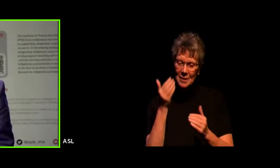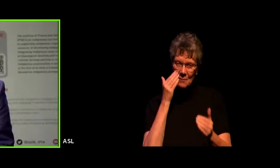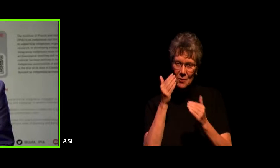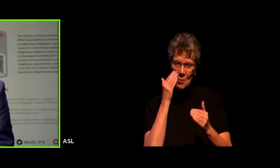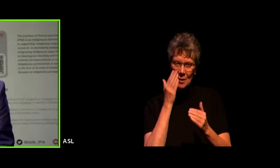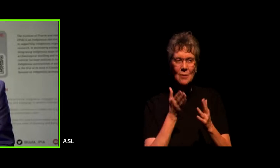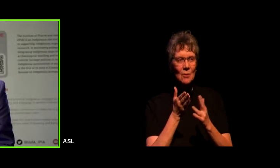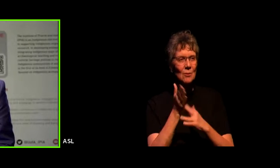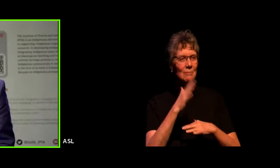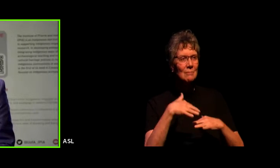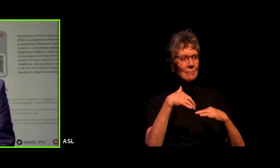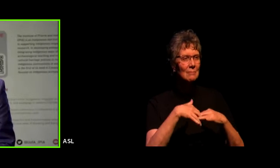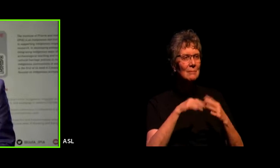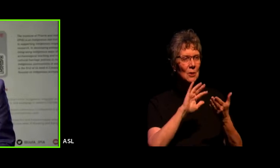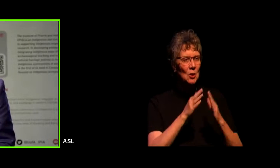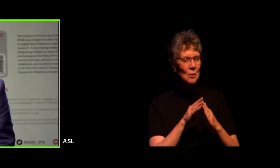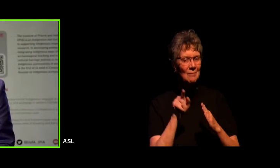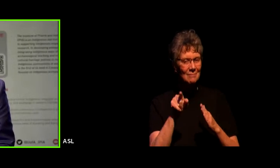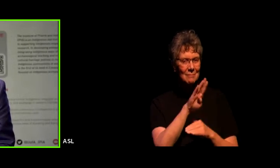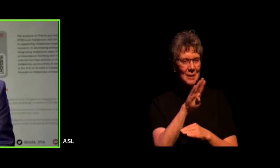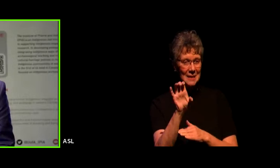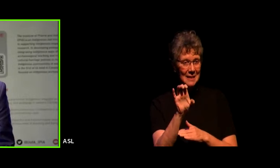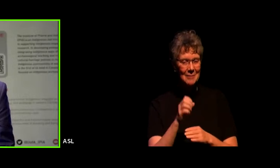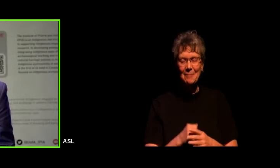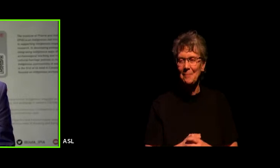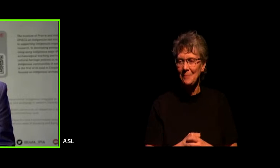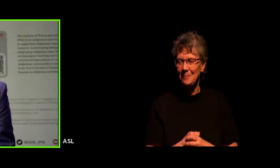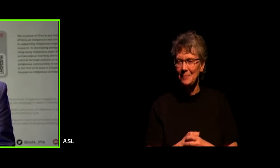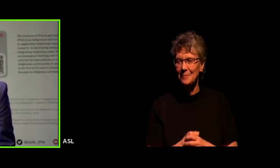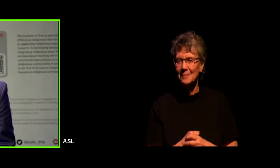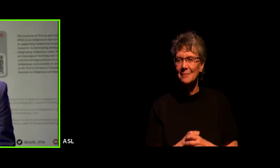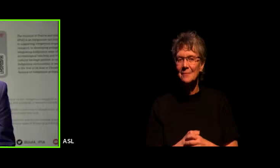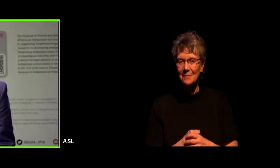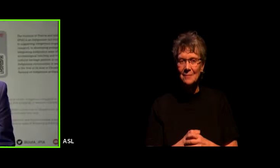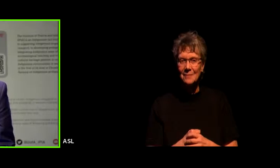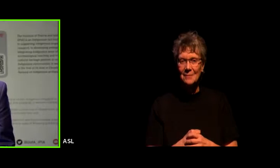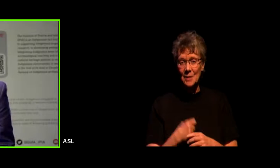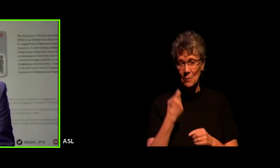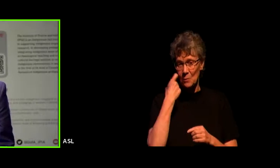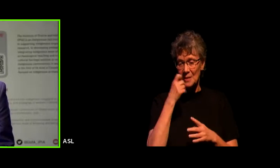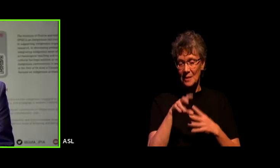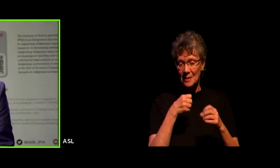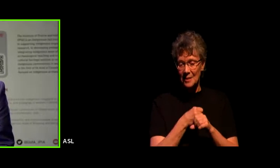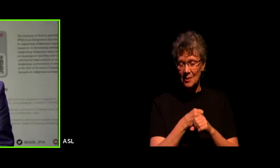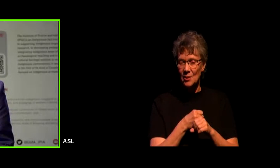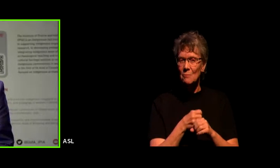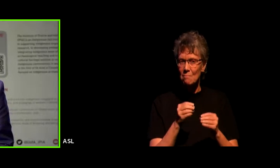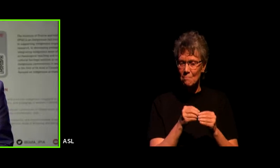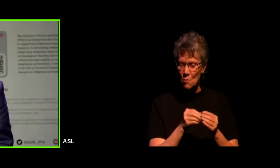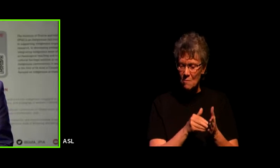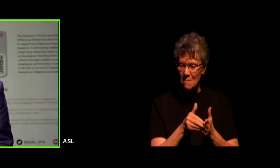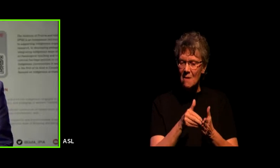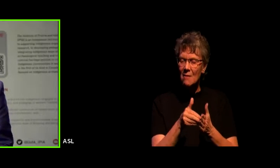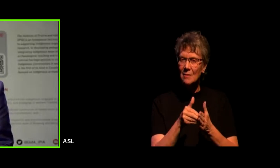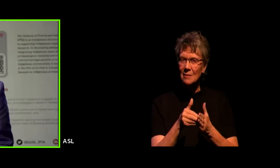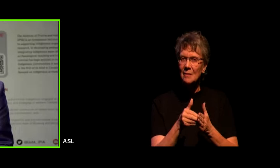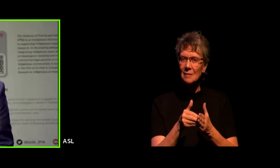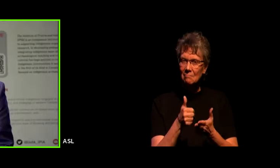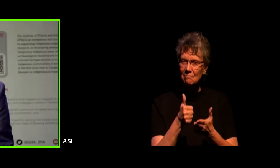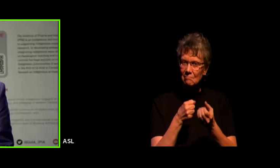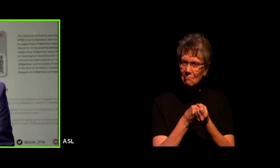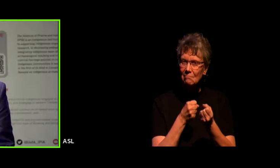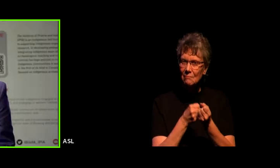Columbia. Additionally, in recent years, Dr. Supernant has been increasingly engaged in helping First Nations communities in